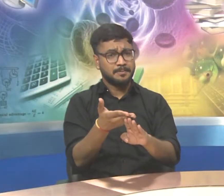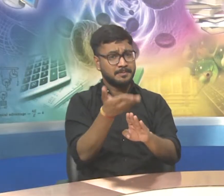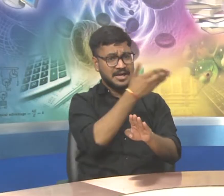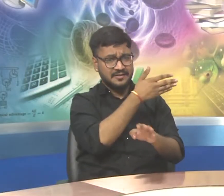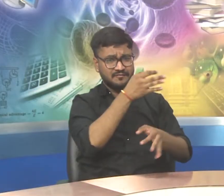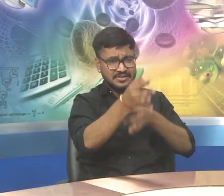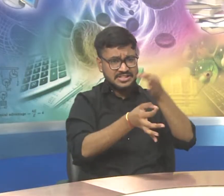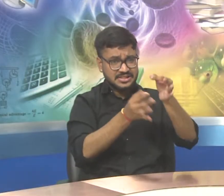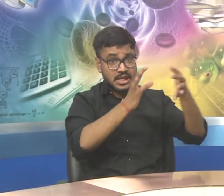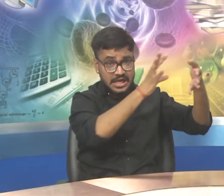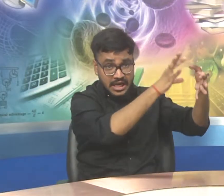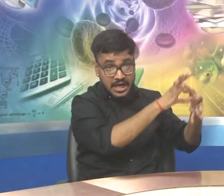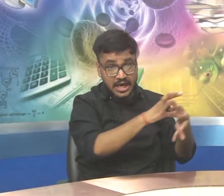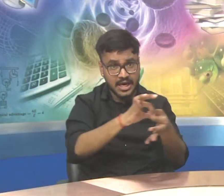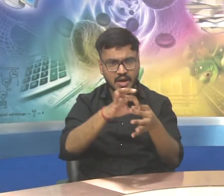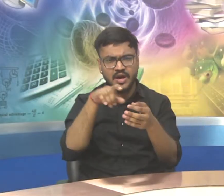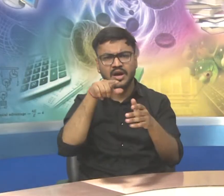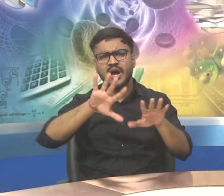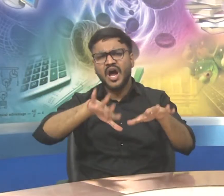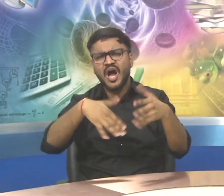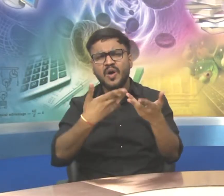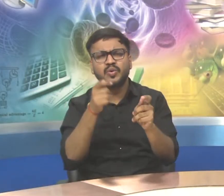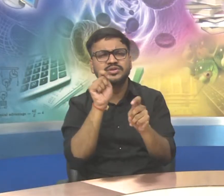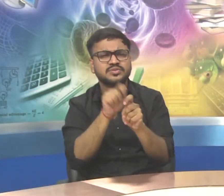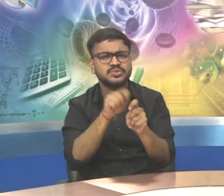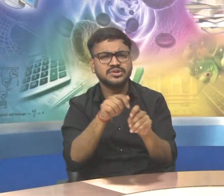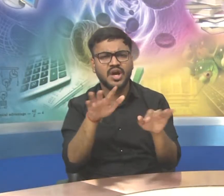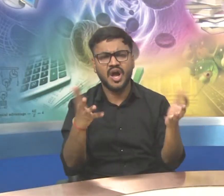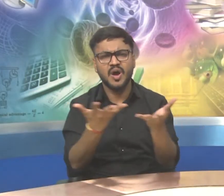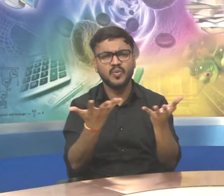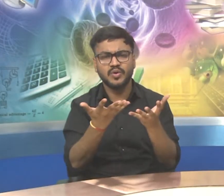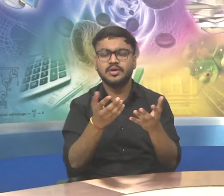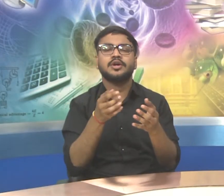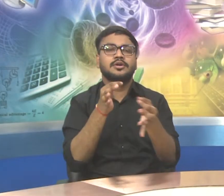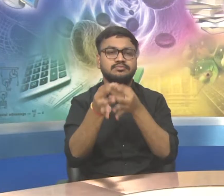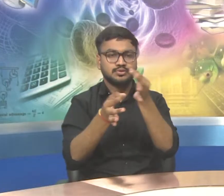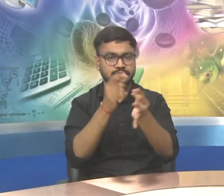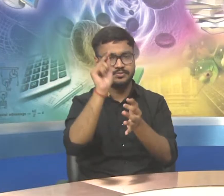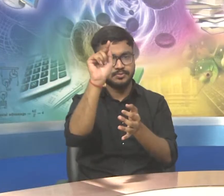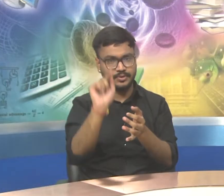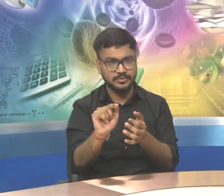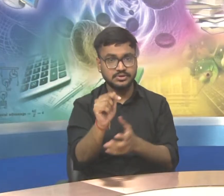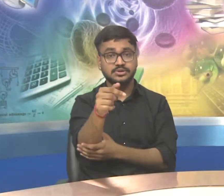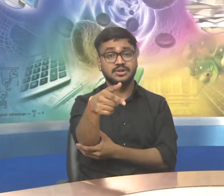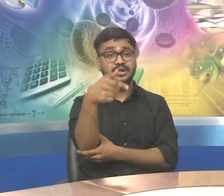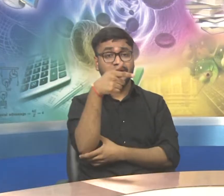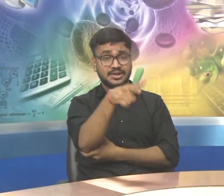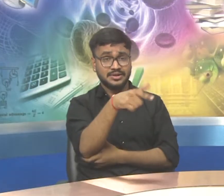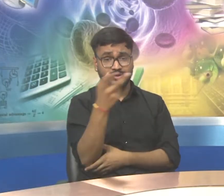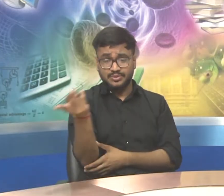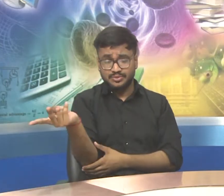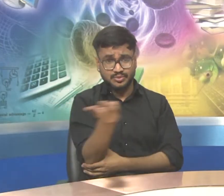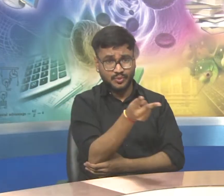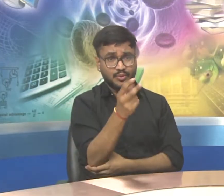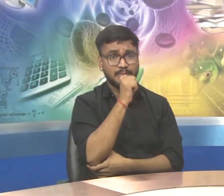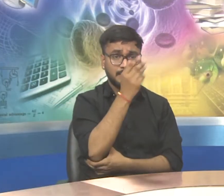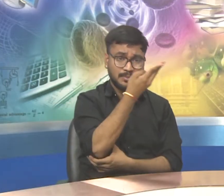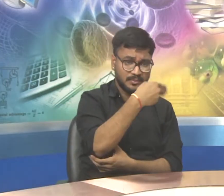Now we will look how separation of oil and